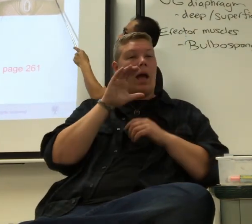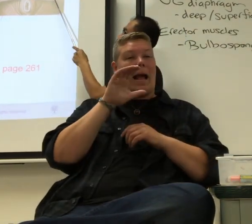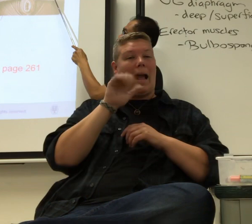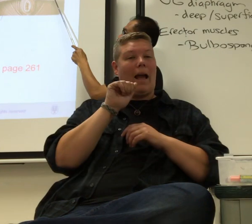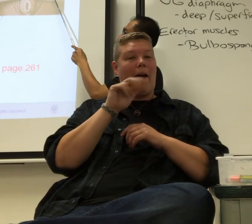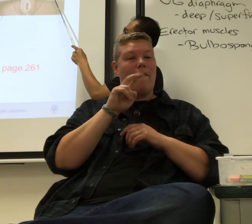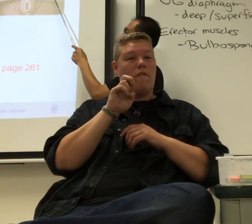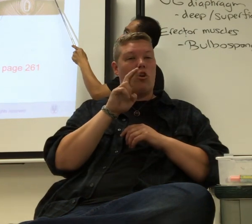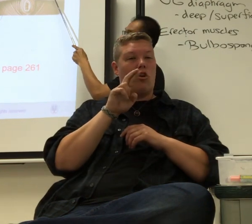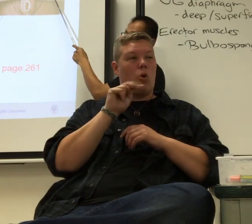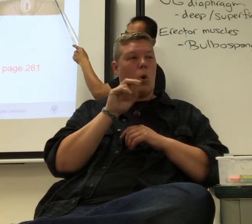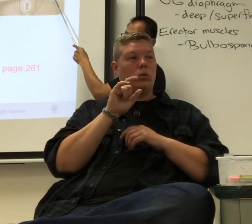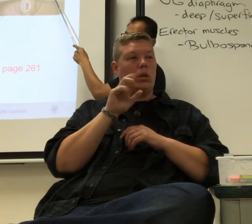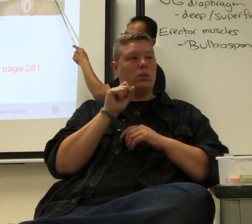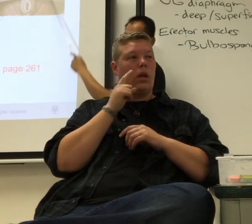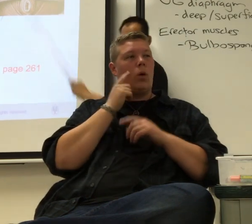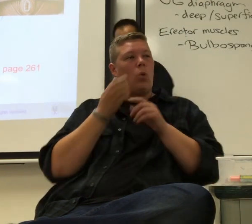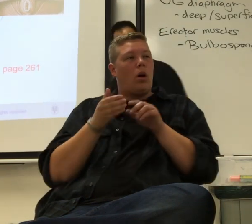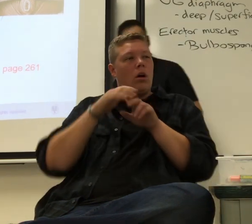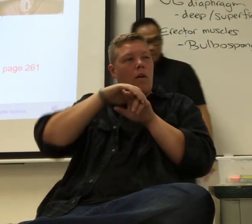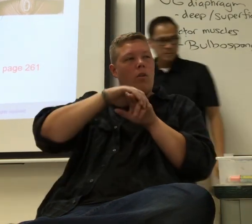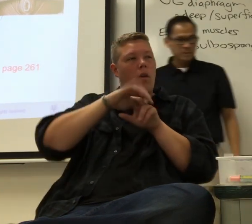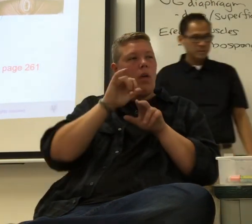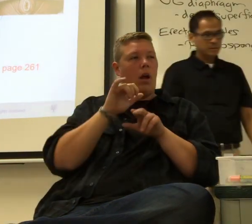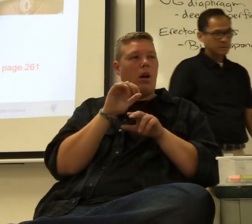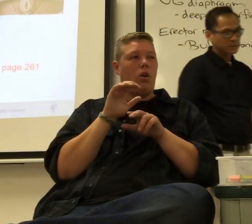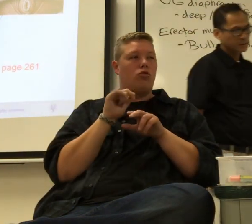muscle, it covers the crust of clitoris.